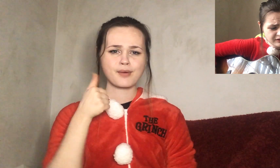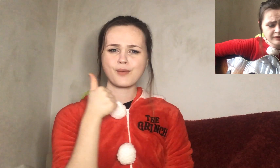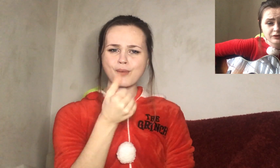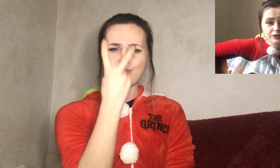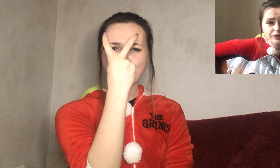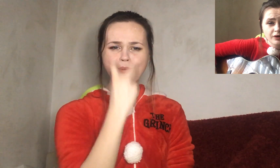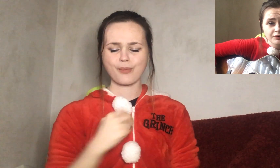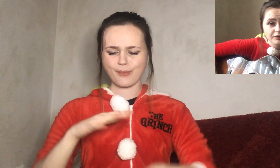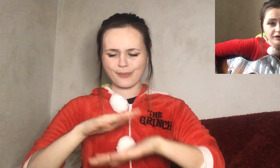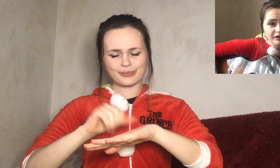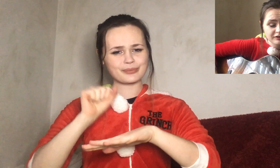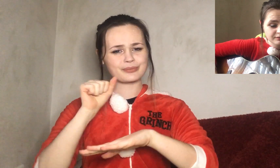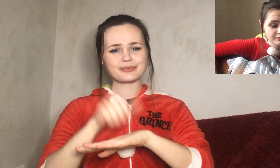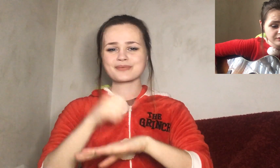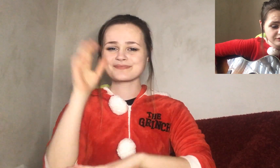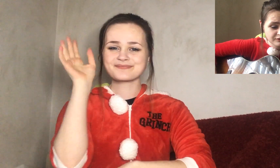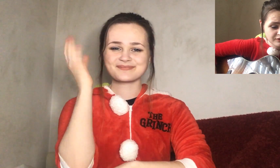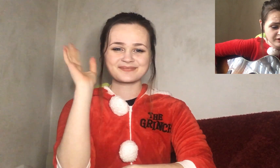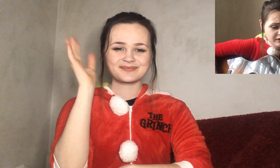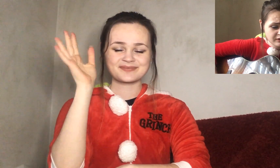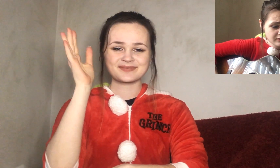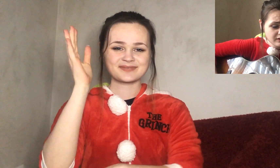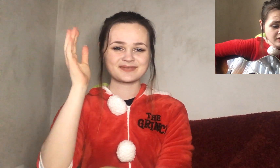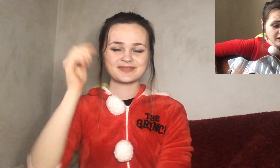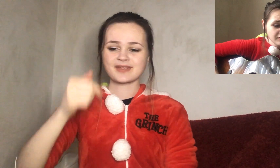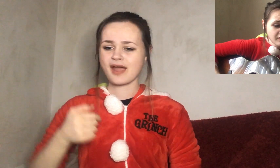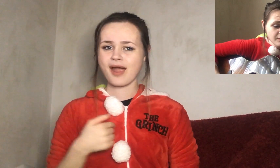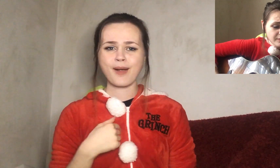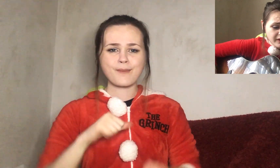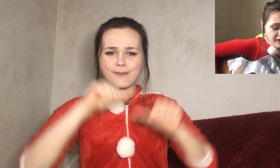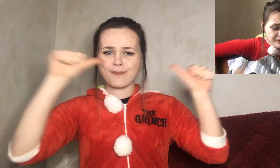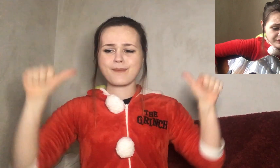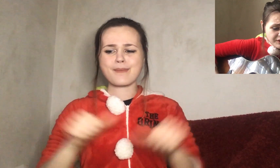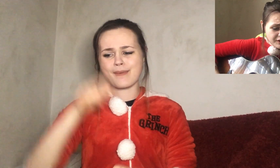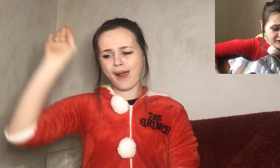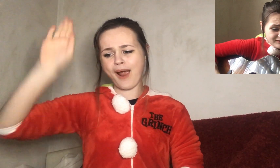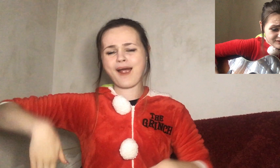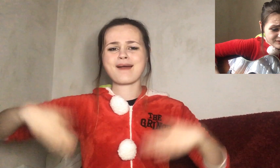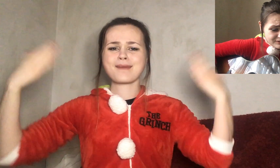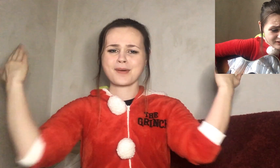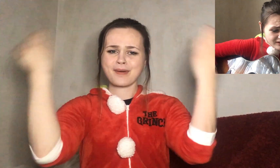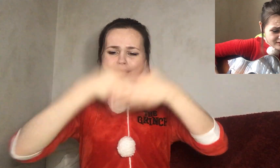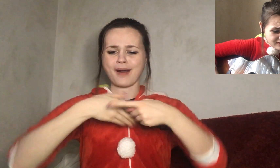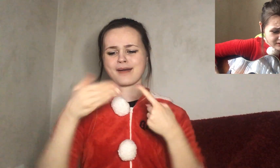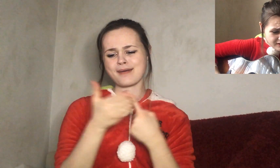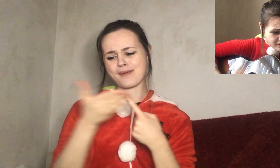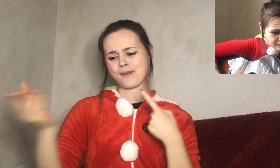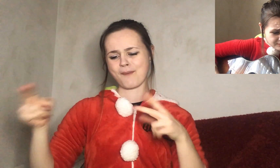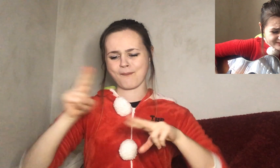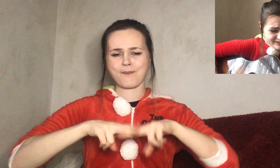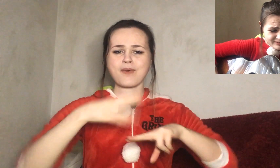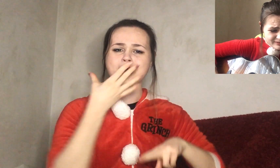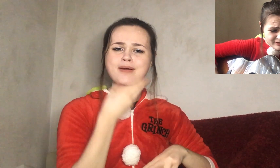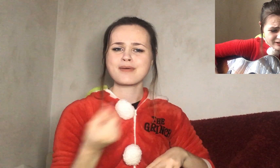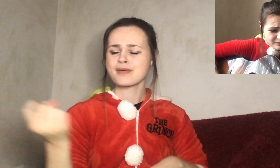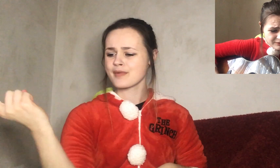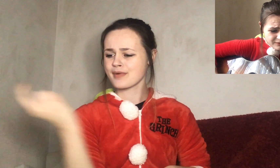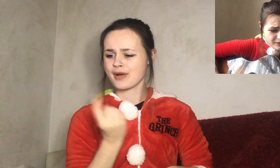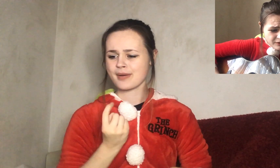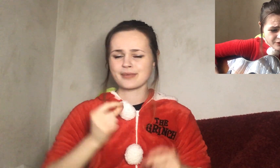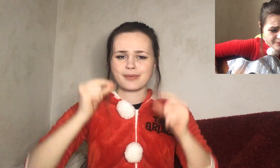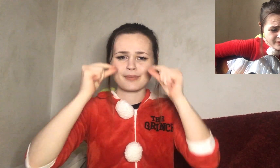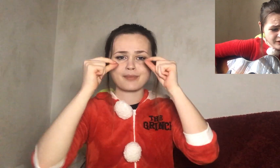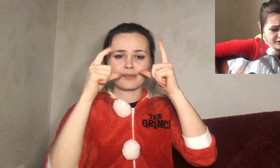underneath the good old Christmas tree. And I'll wait all night till Santa comes to wake